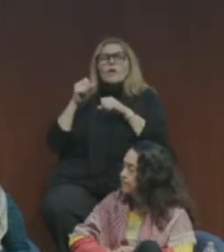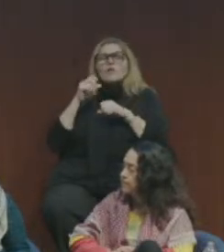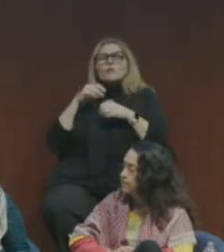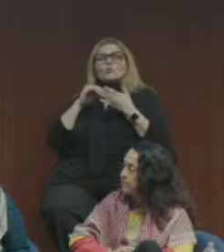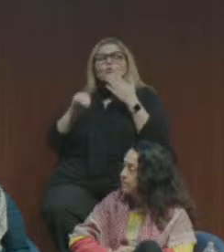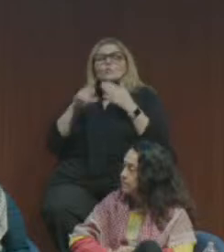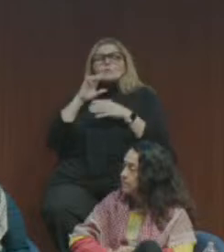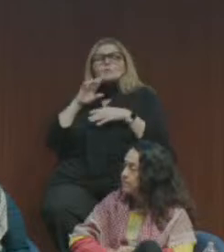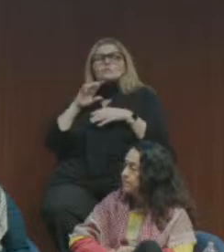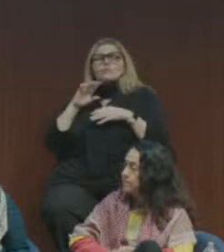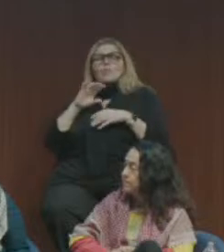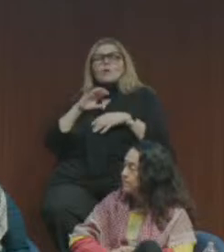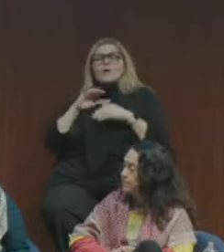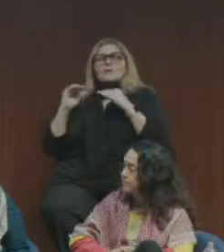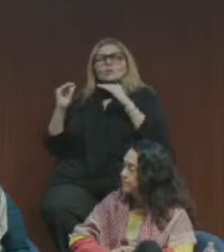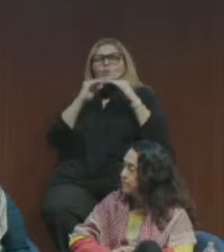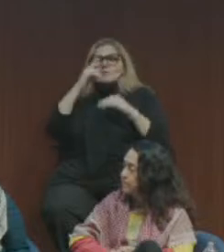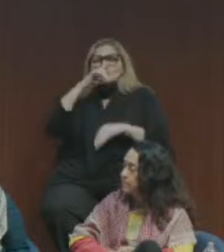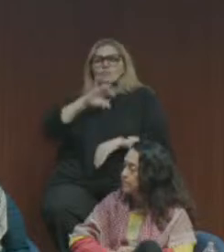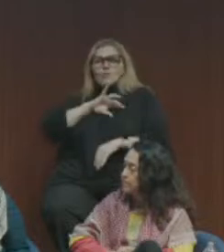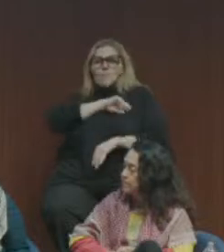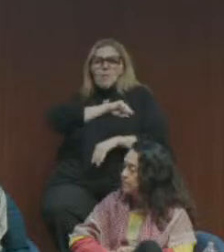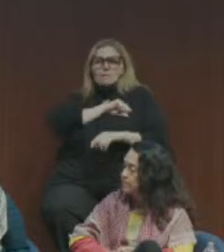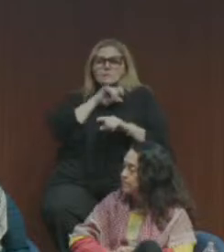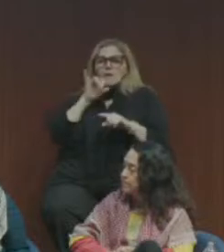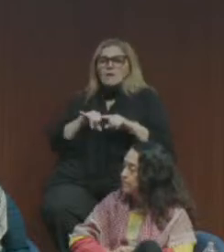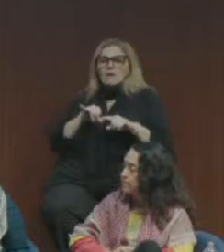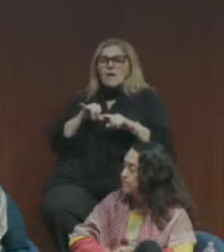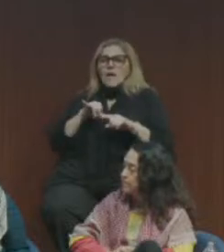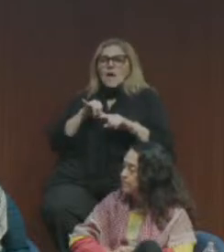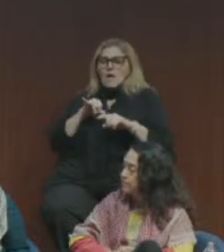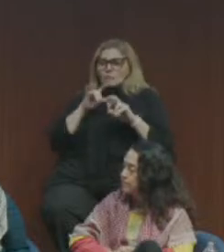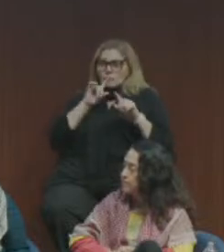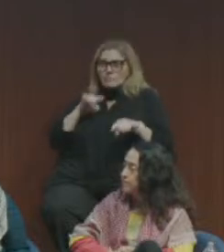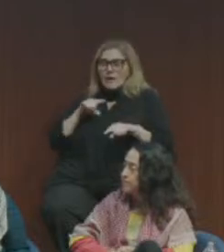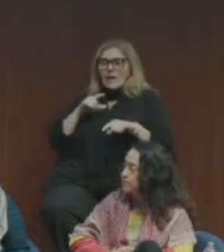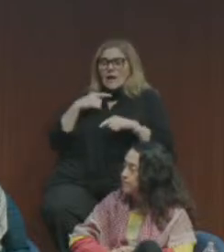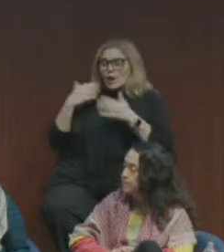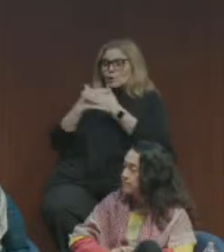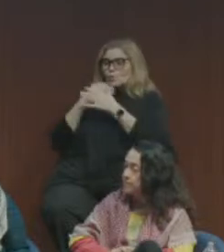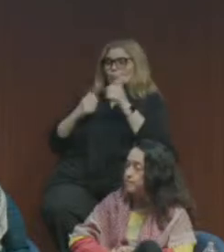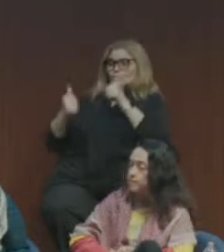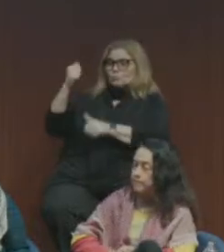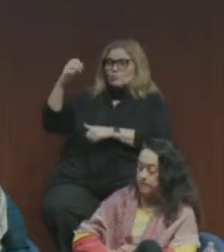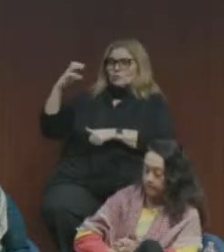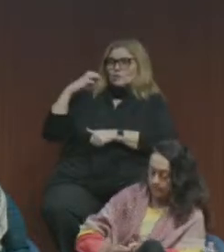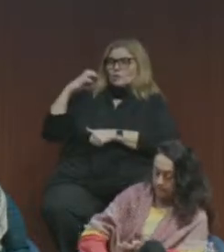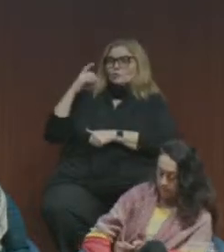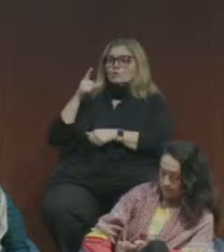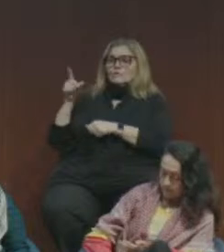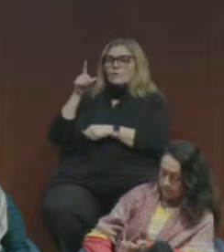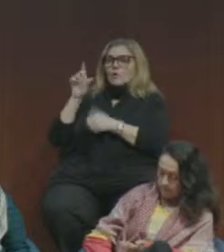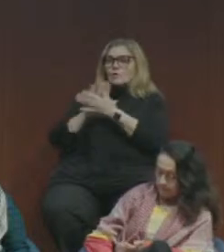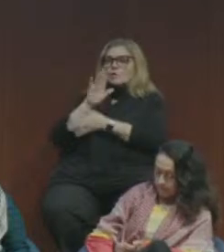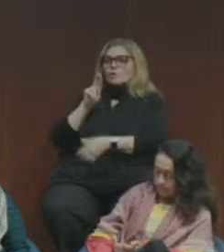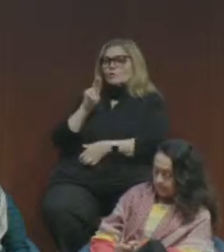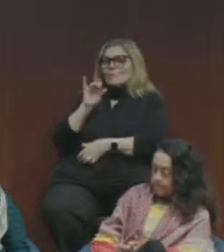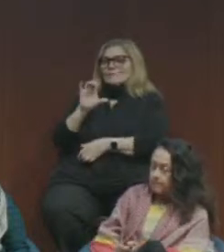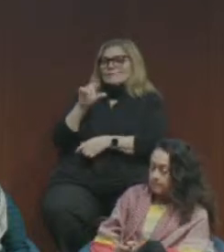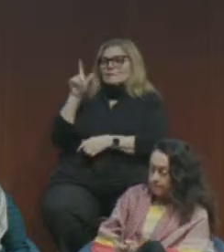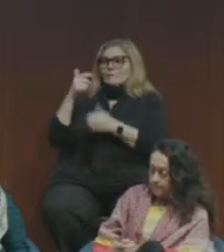Palestine organized in response to the investiture of our new chancellor, the 10th chancellor of